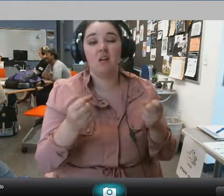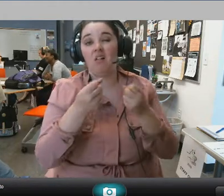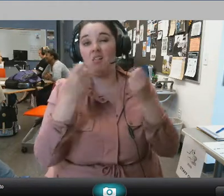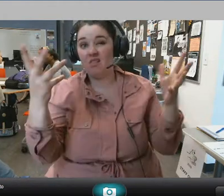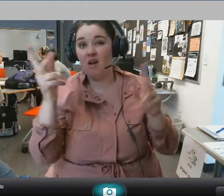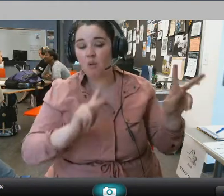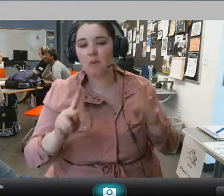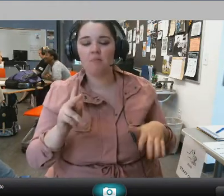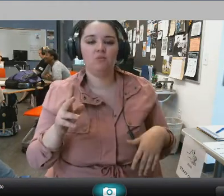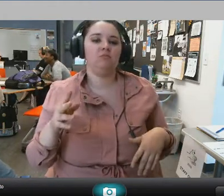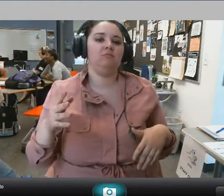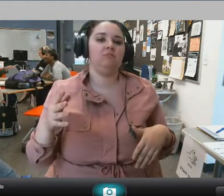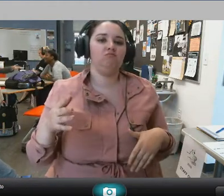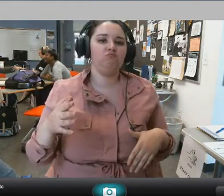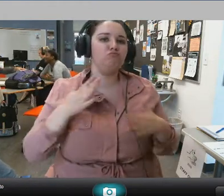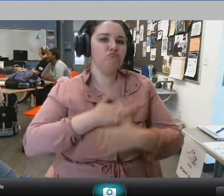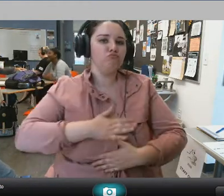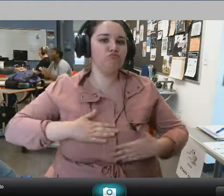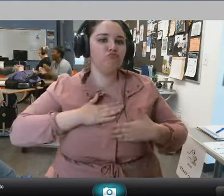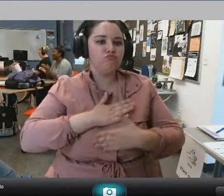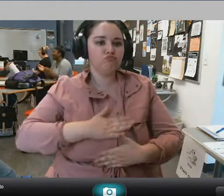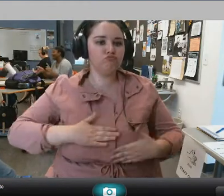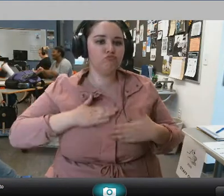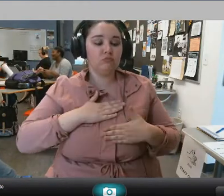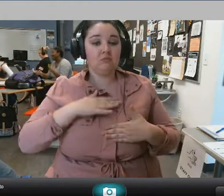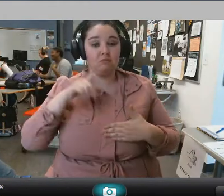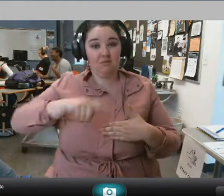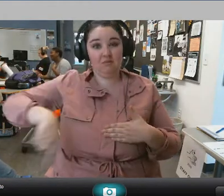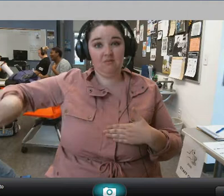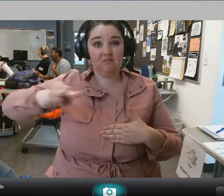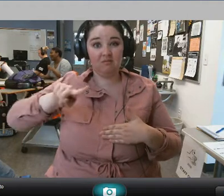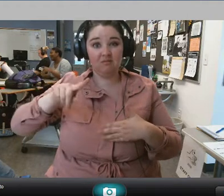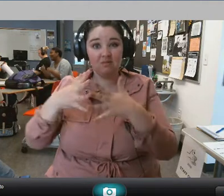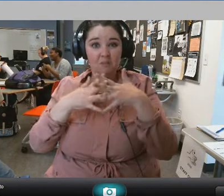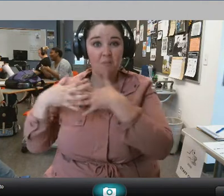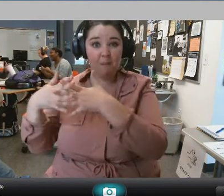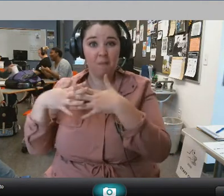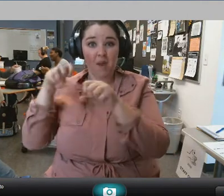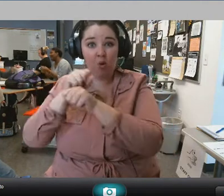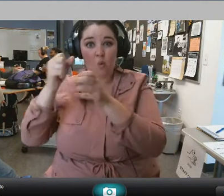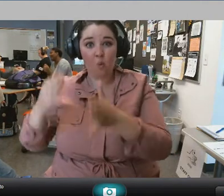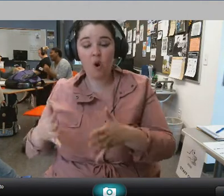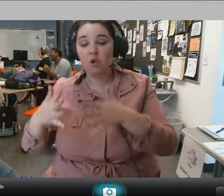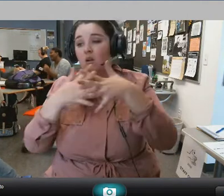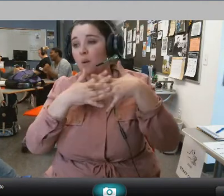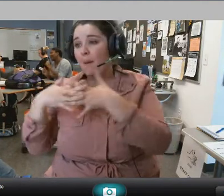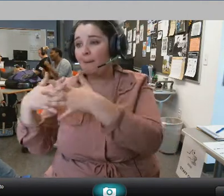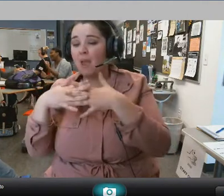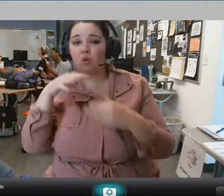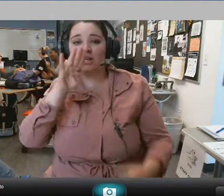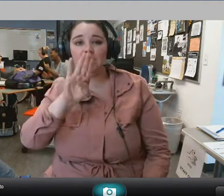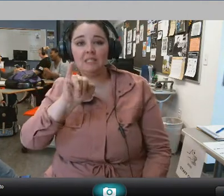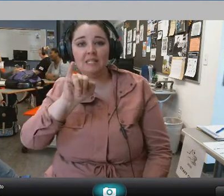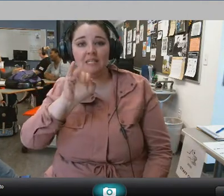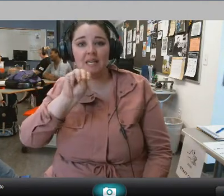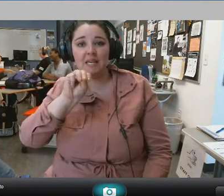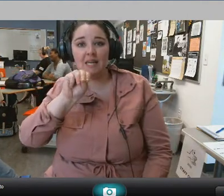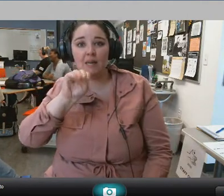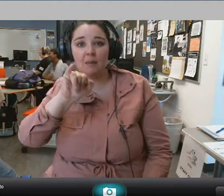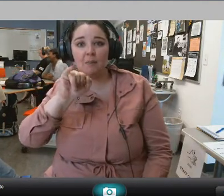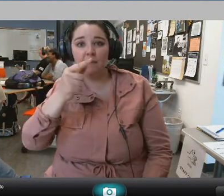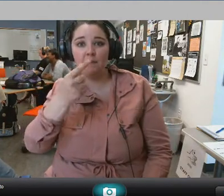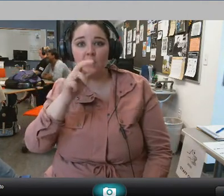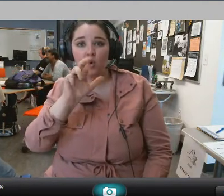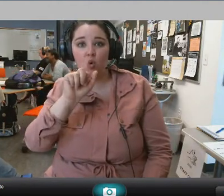For others, such as the American worker, the American immigrant, it was quite